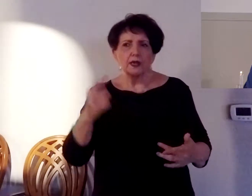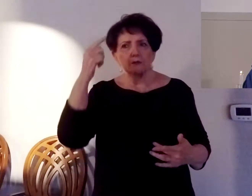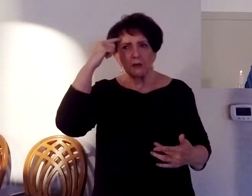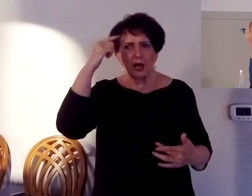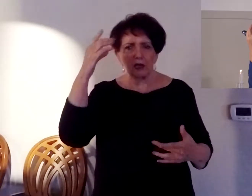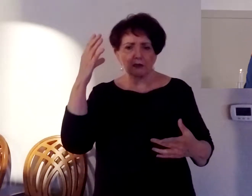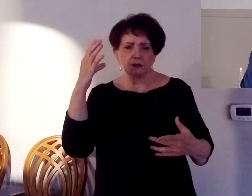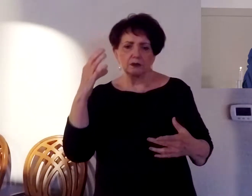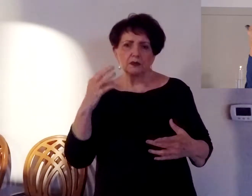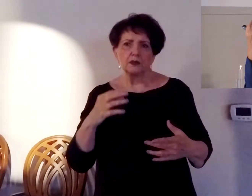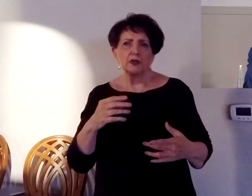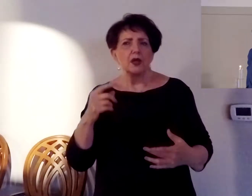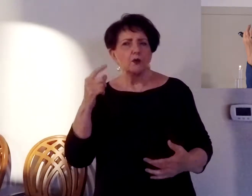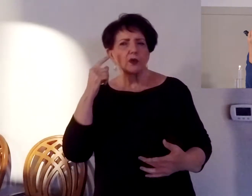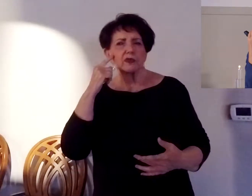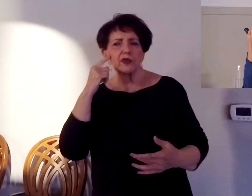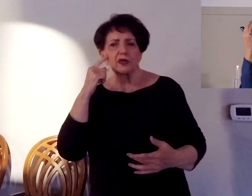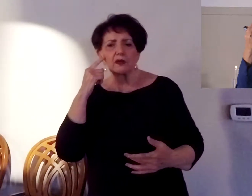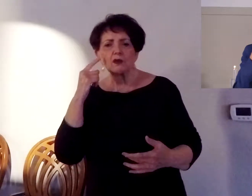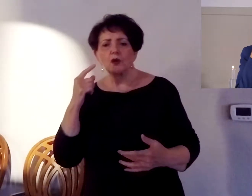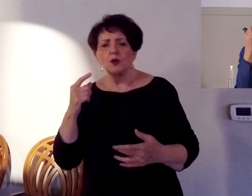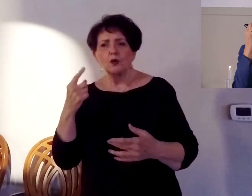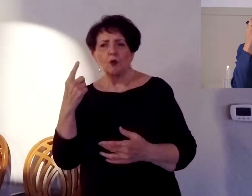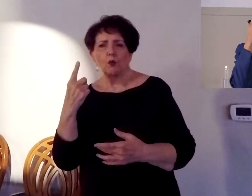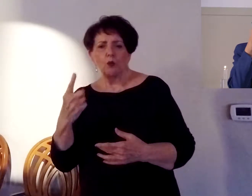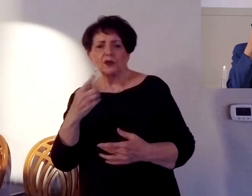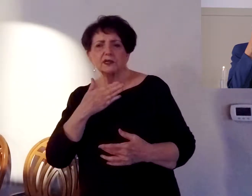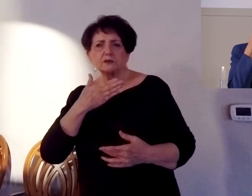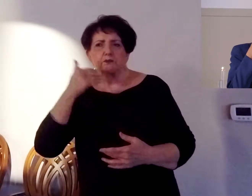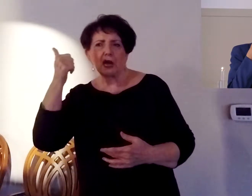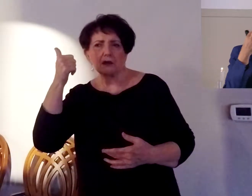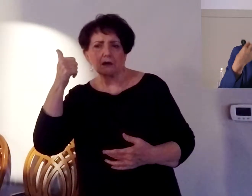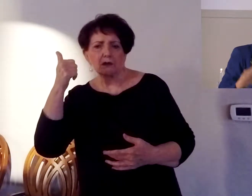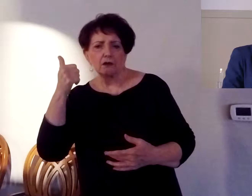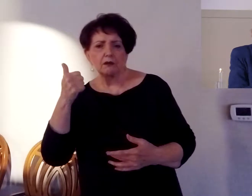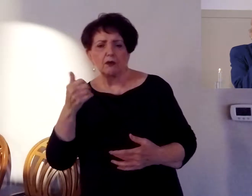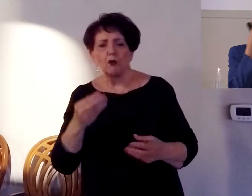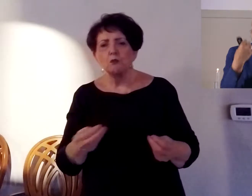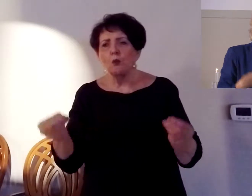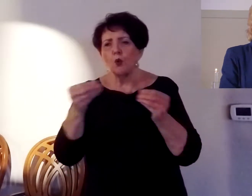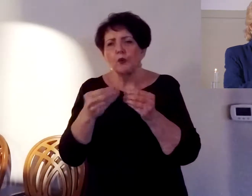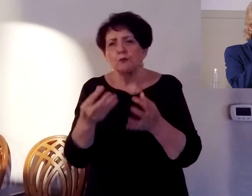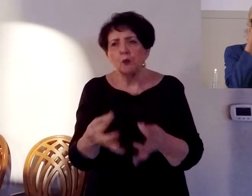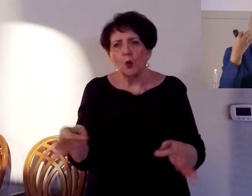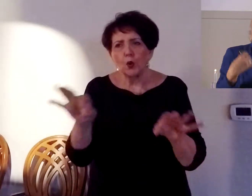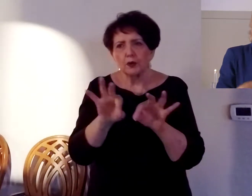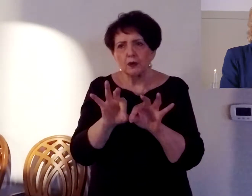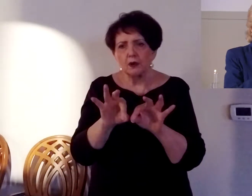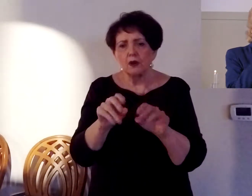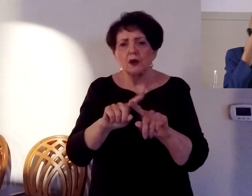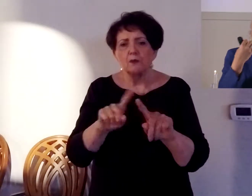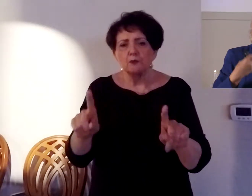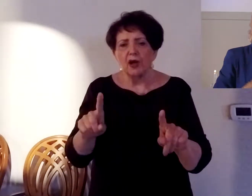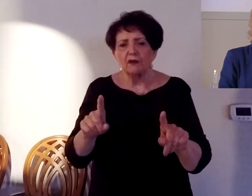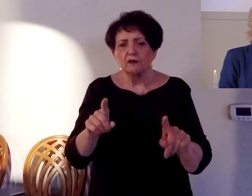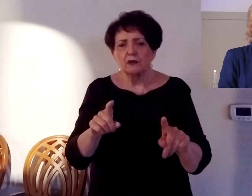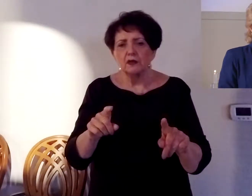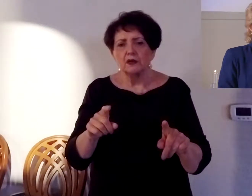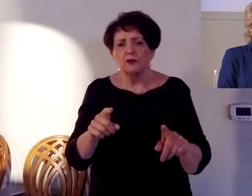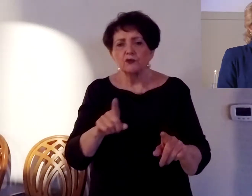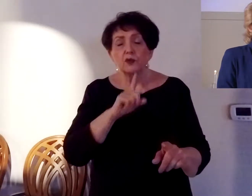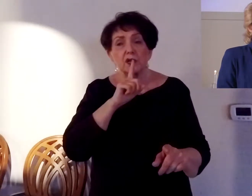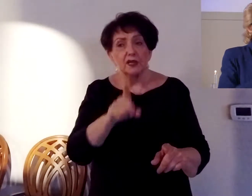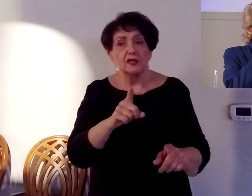is better than the other, one is more important than the other. And it's the integrated reality of the